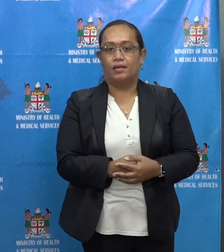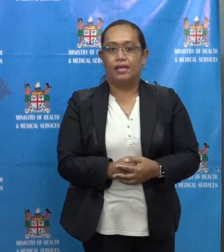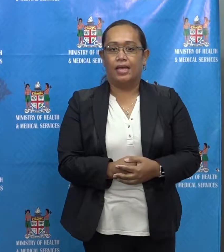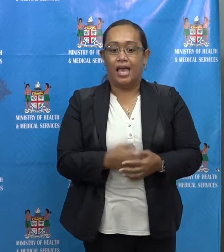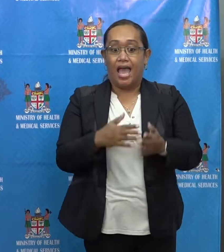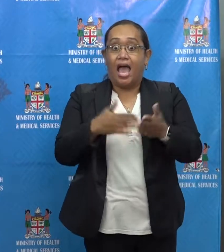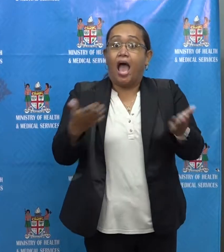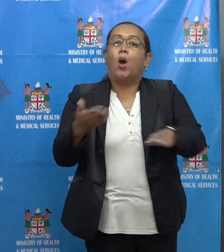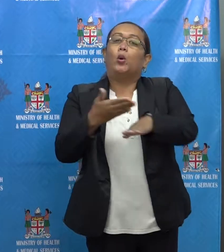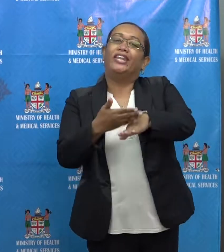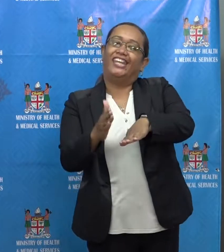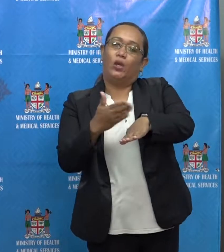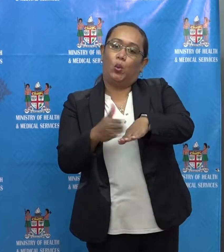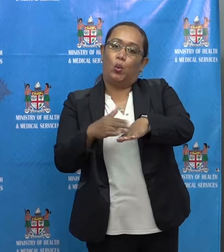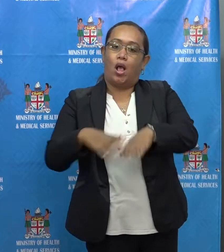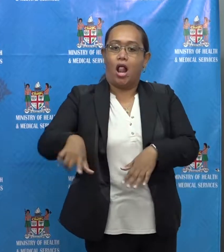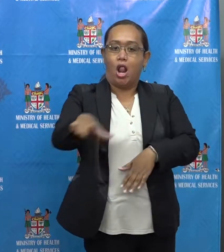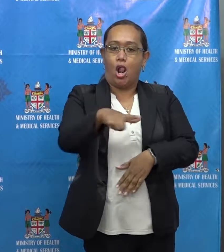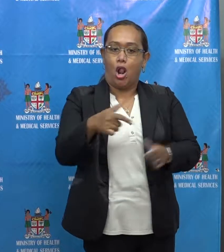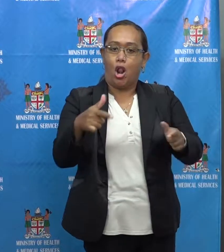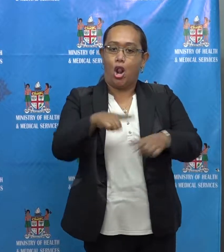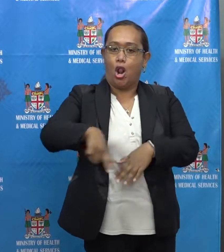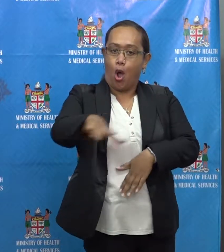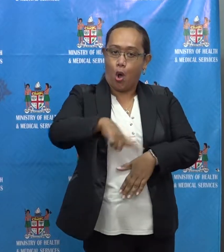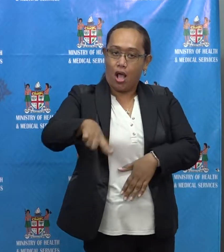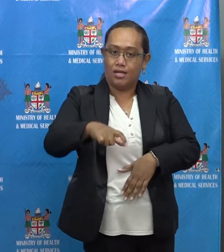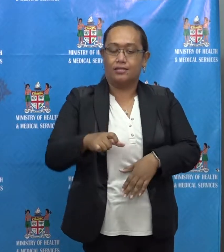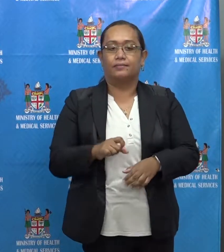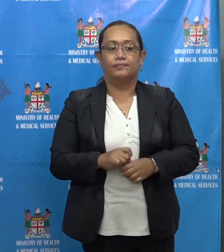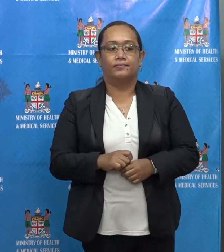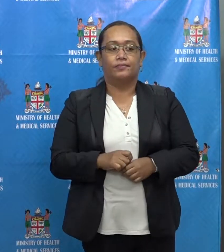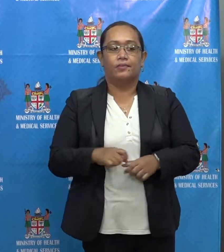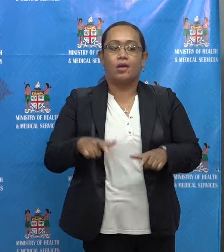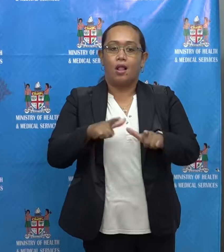This is a new locally transmitted case of COVID-19.